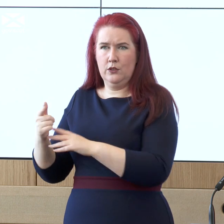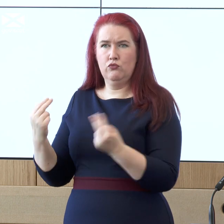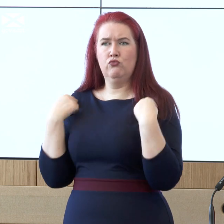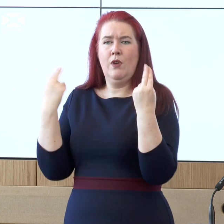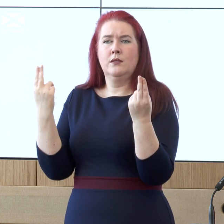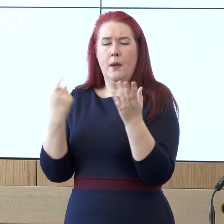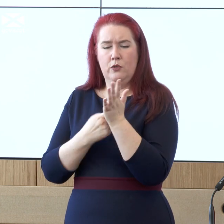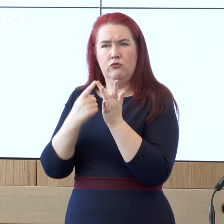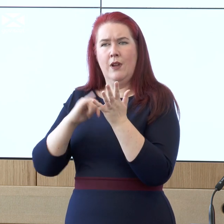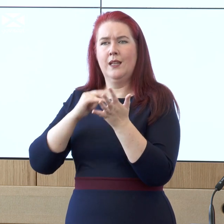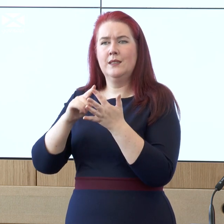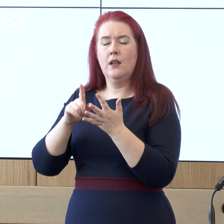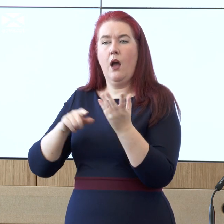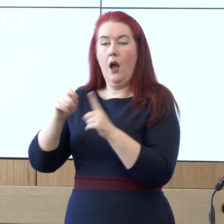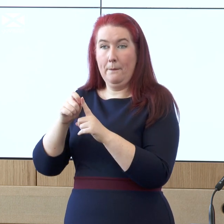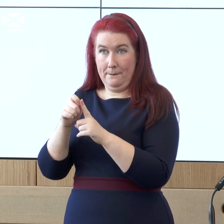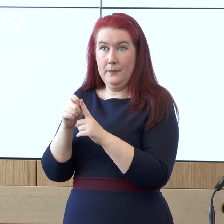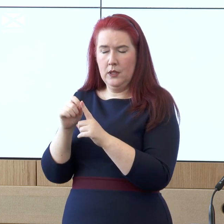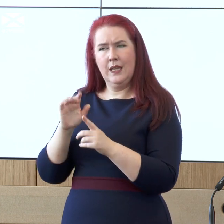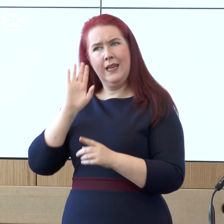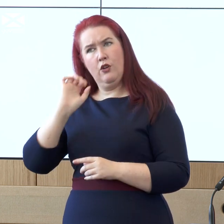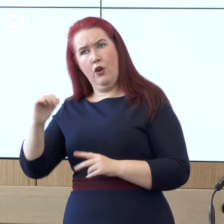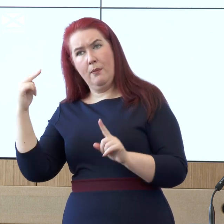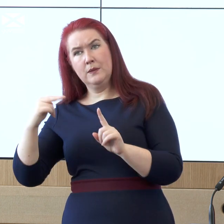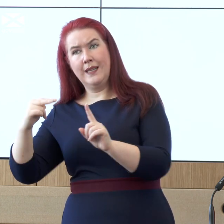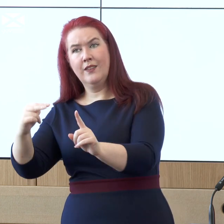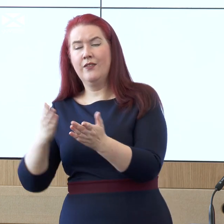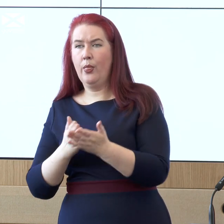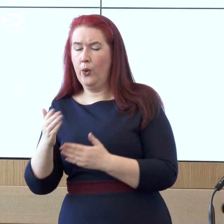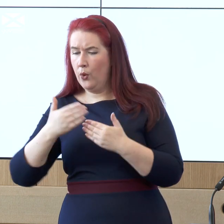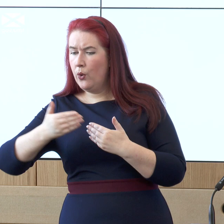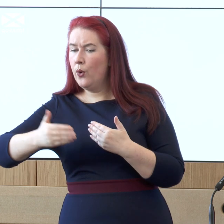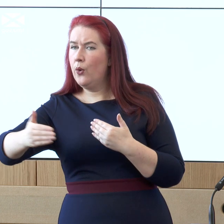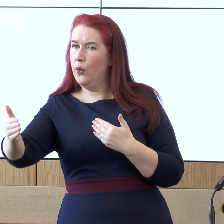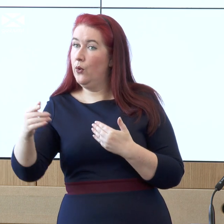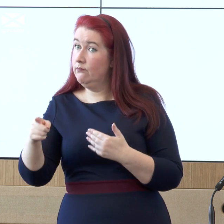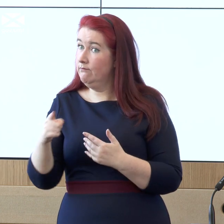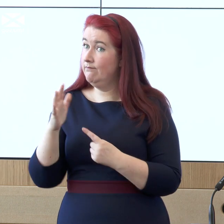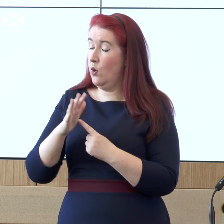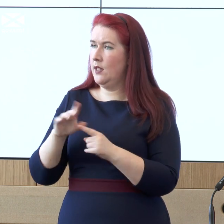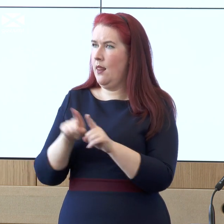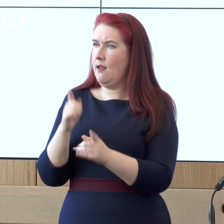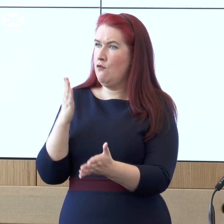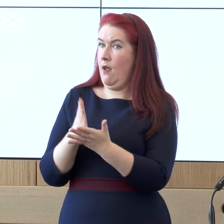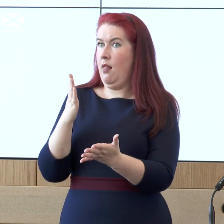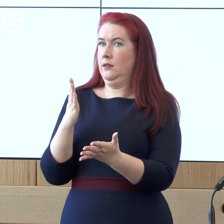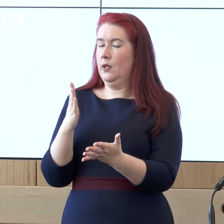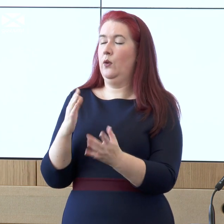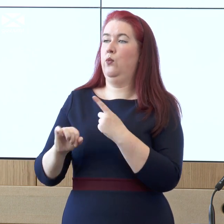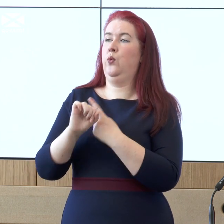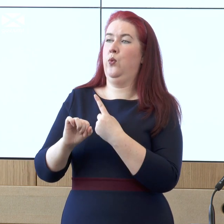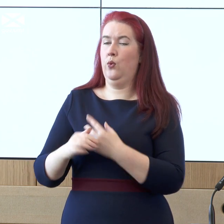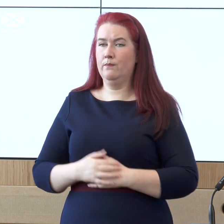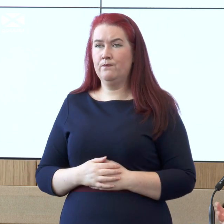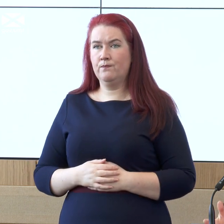her perspective at key stages over the 2 weeks will, I think, be an important reality check. And thirdly, we